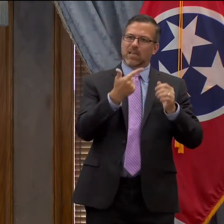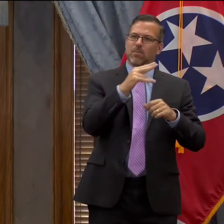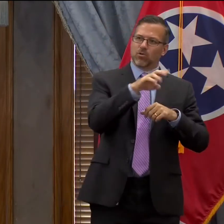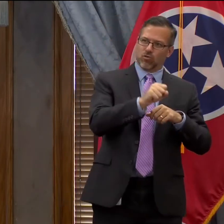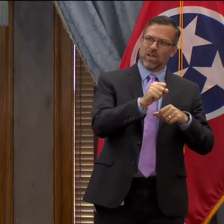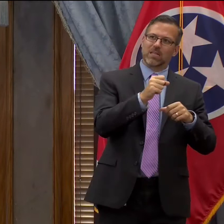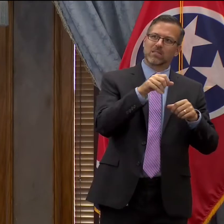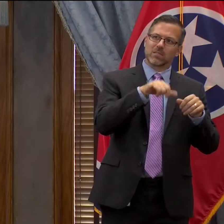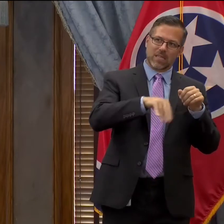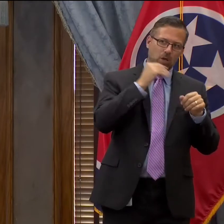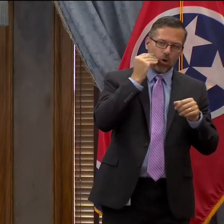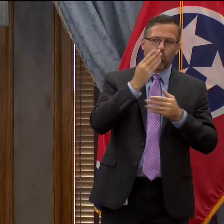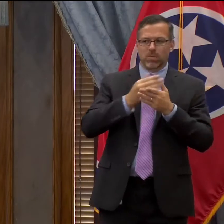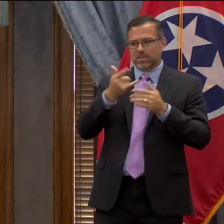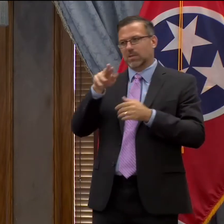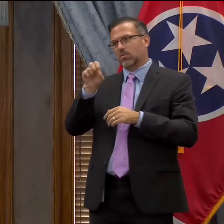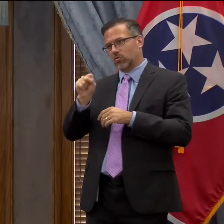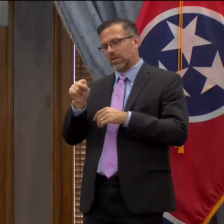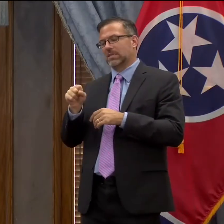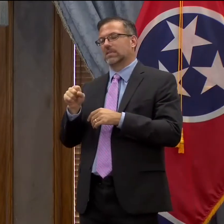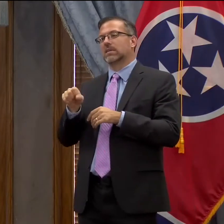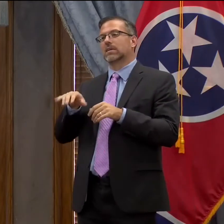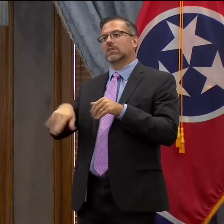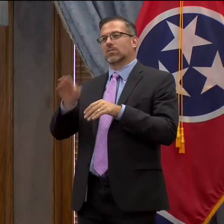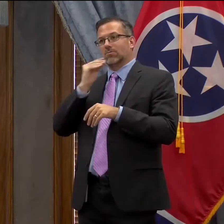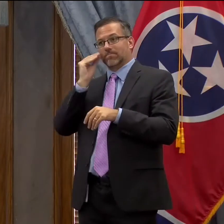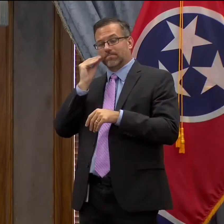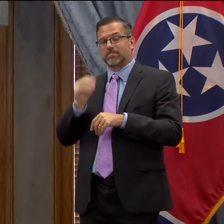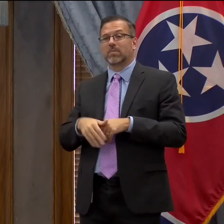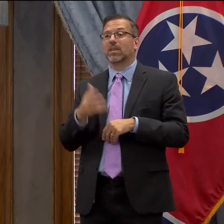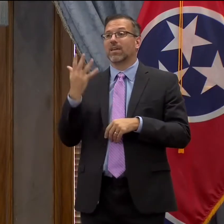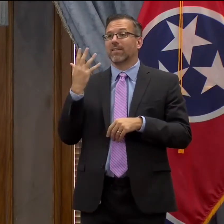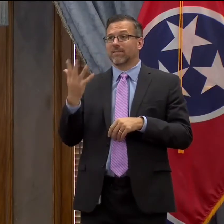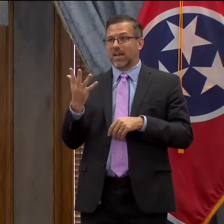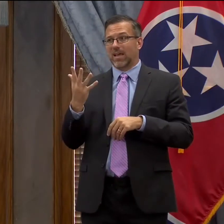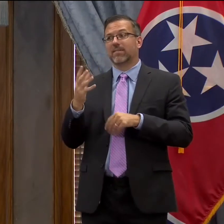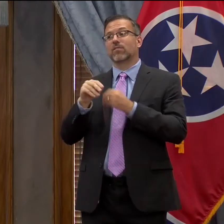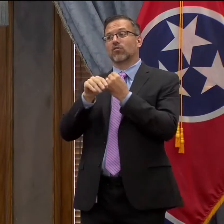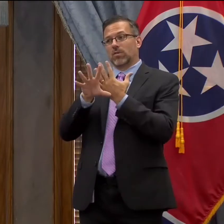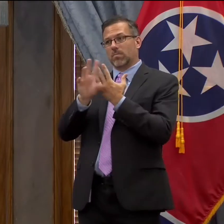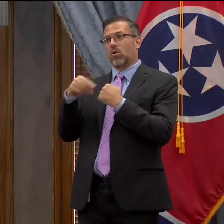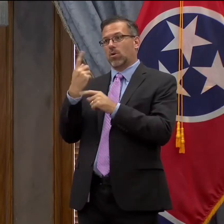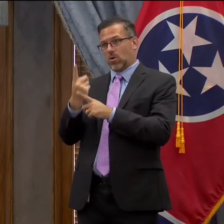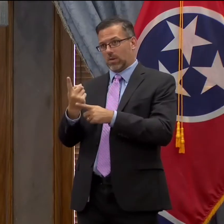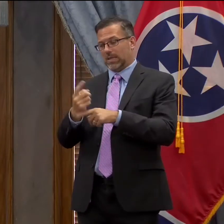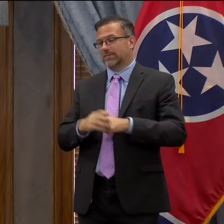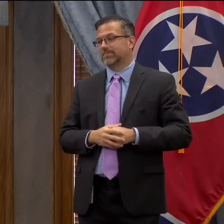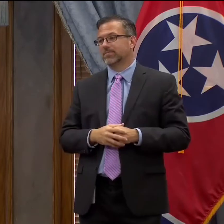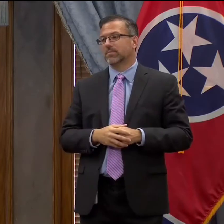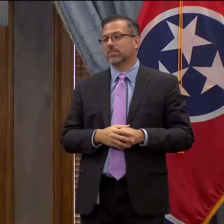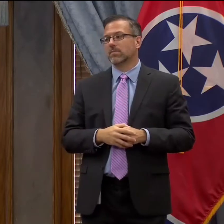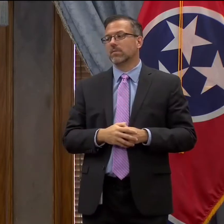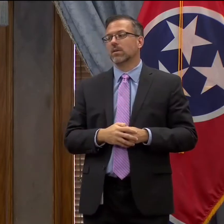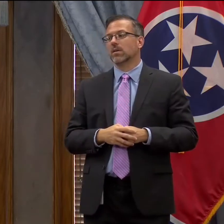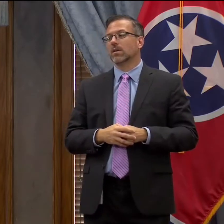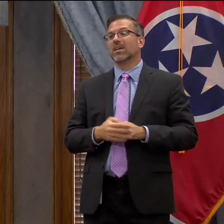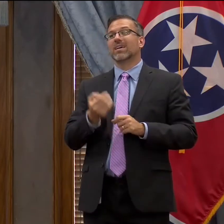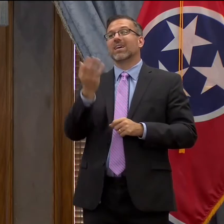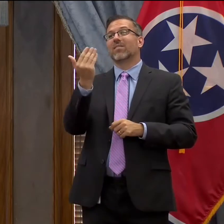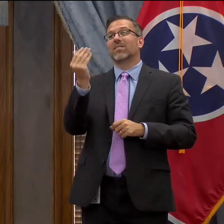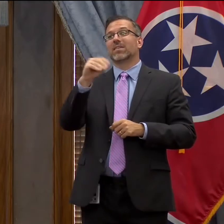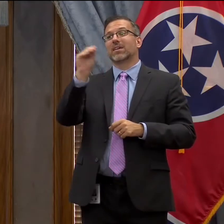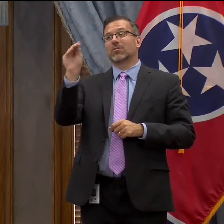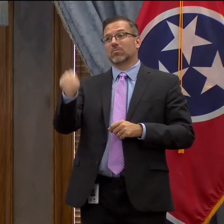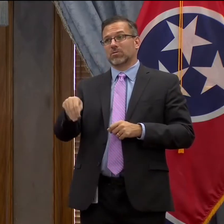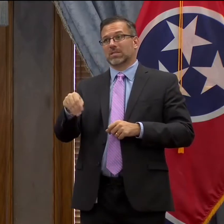fully in person, and five districts are remote only. In terms of increases, this week we saw a 15%